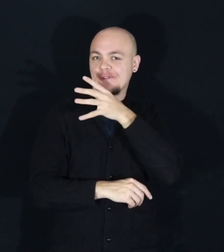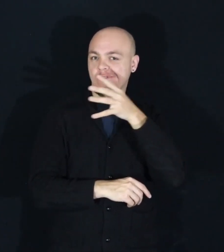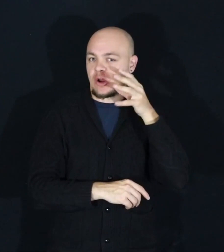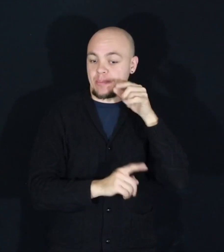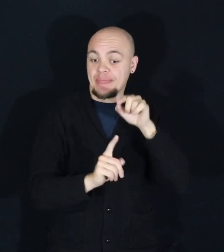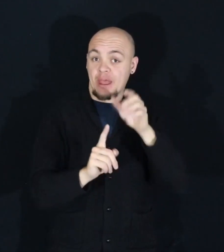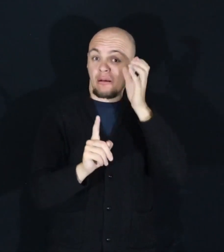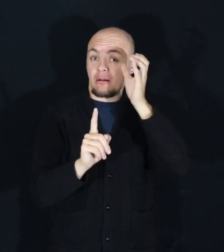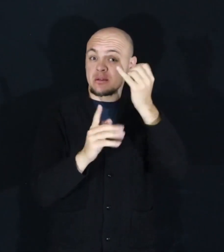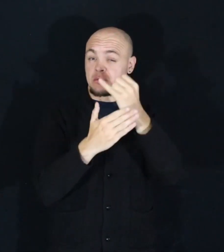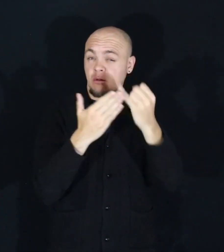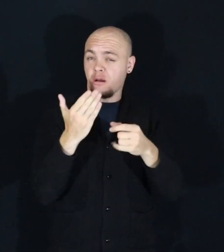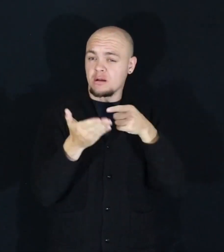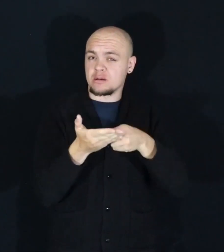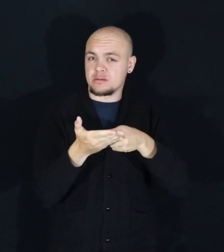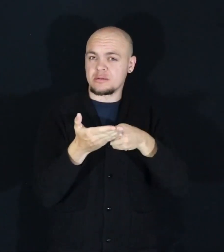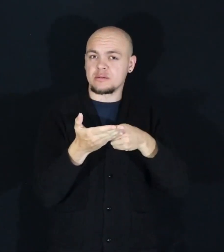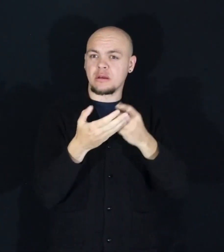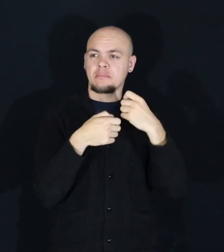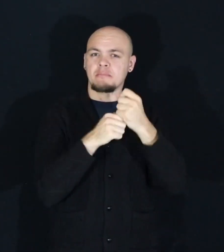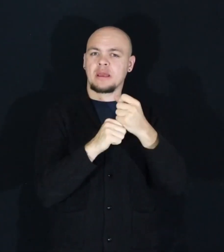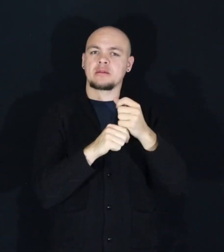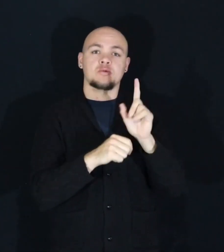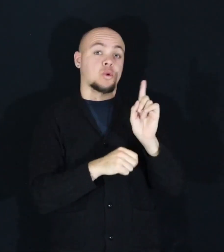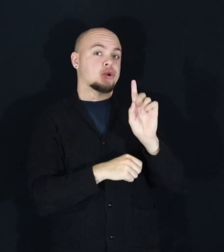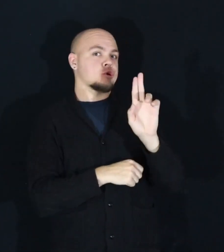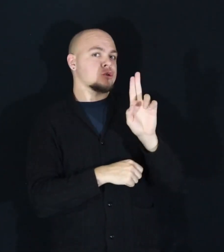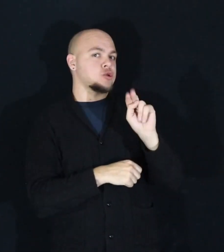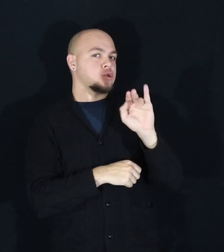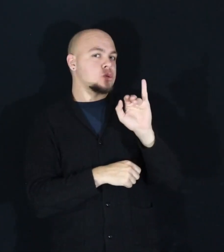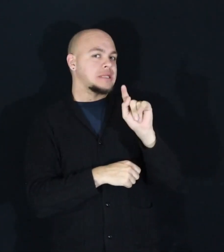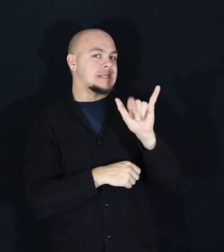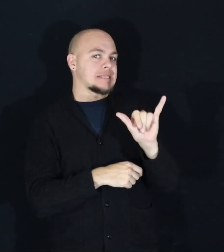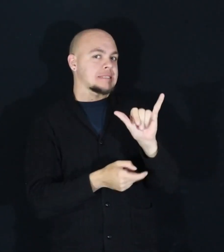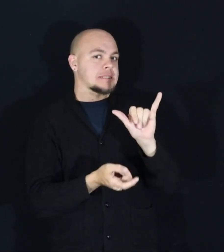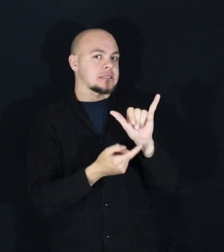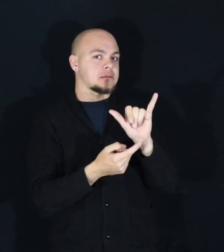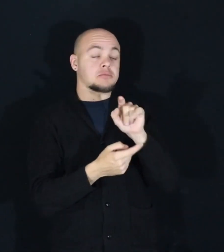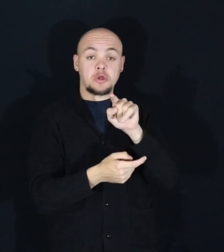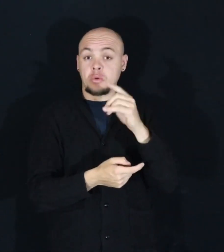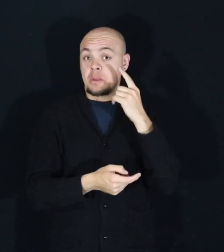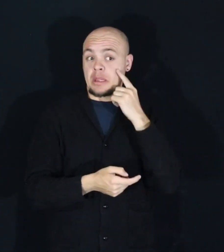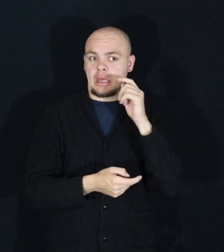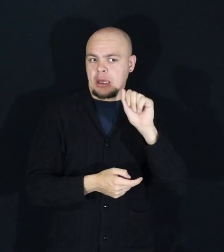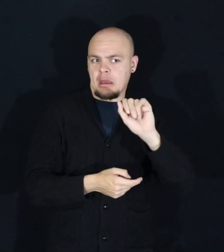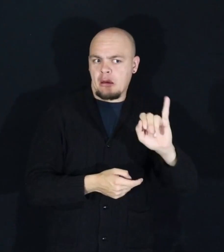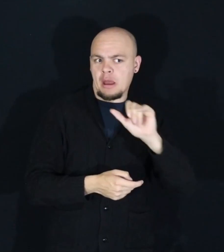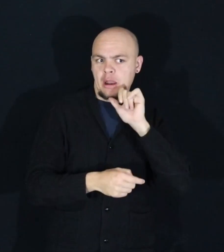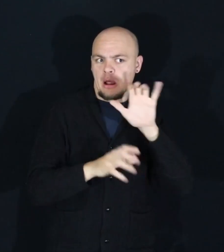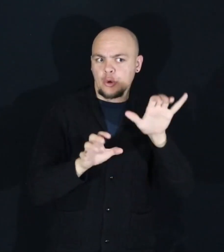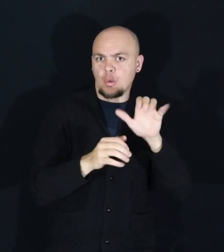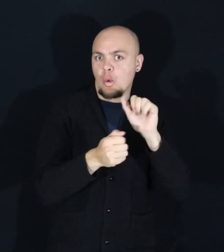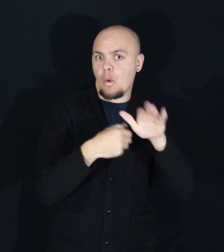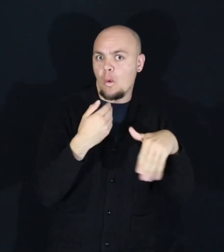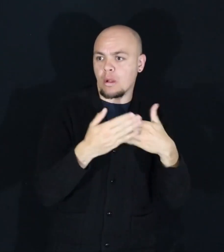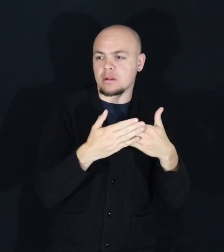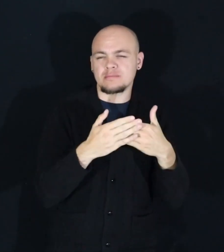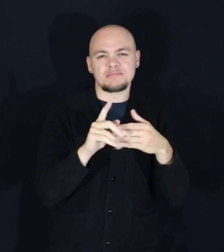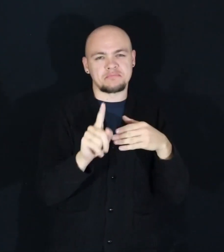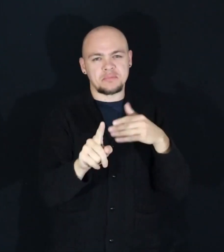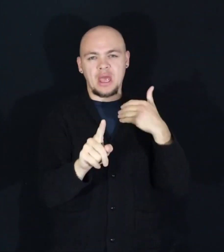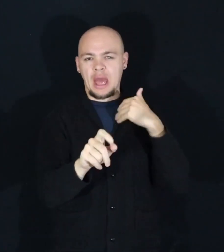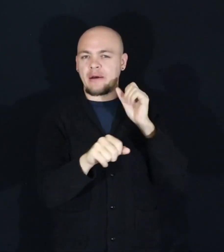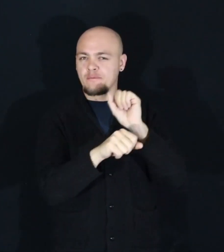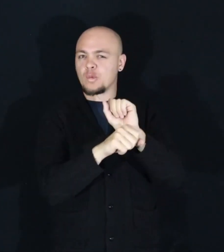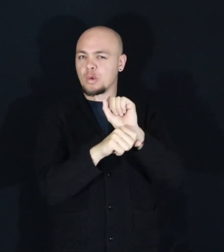art, I built a scene in Unity. Now, you may think AI didn't do everything by itself. You still had to do work,